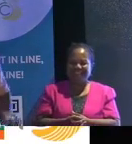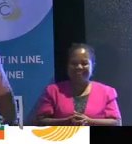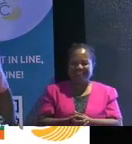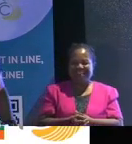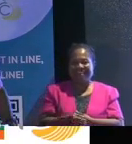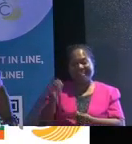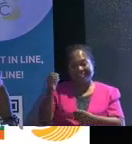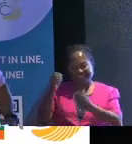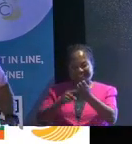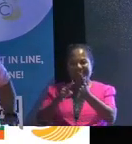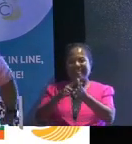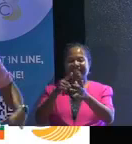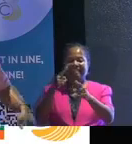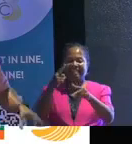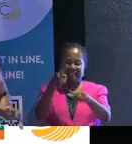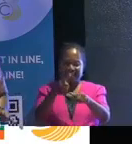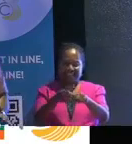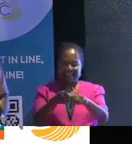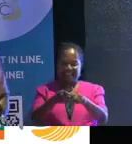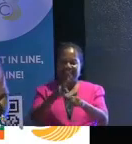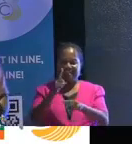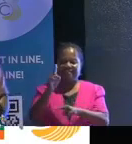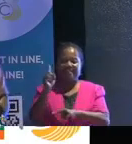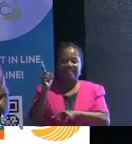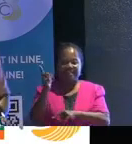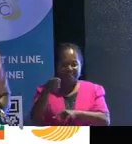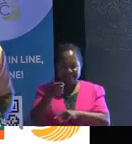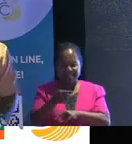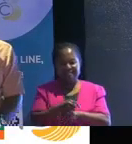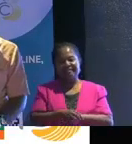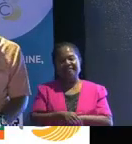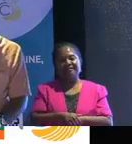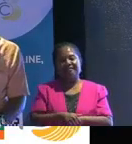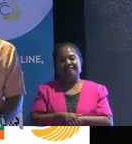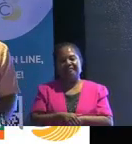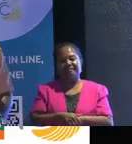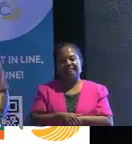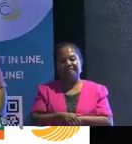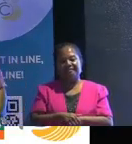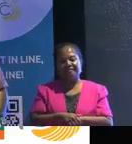So the tax on the 1,000 kina,